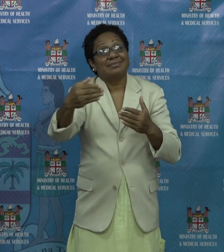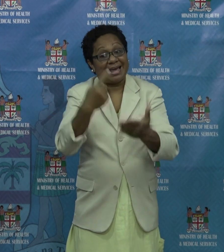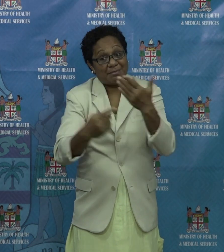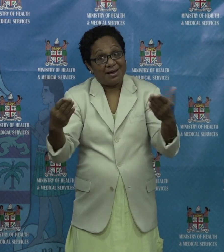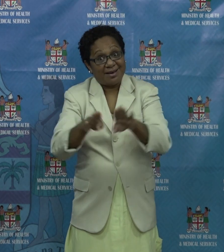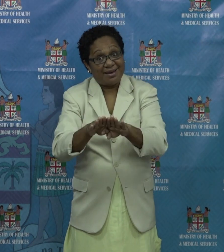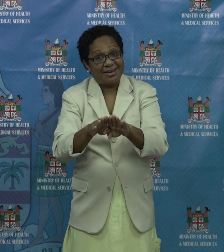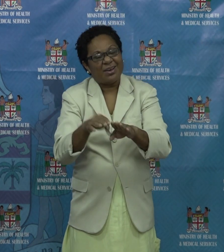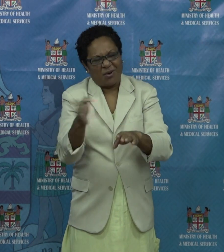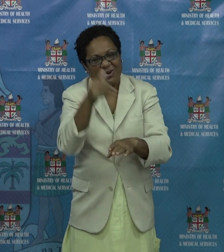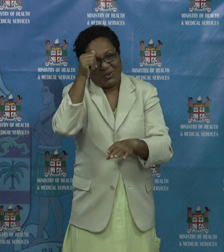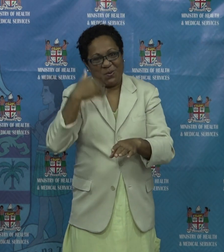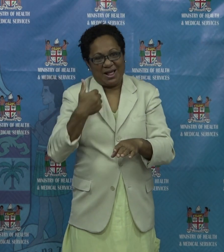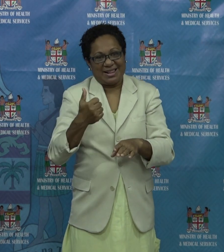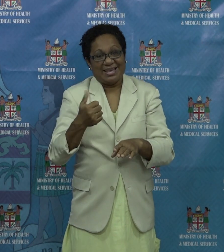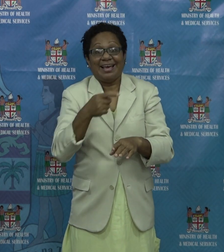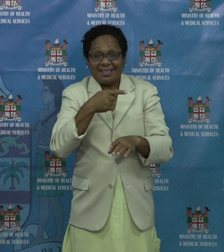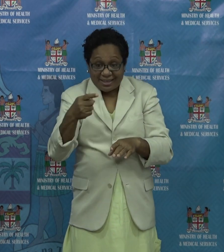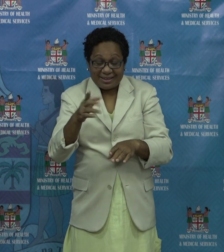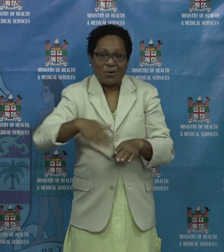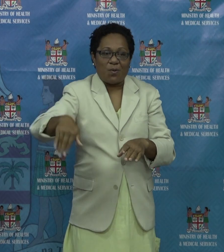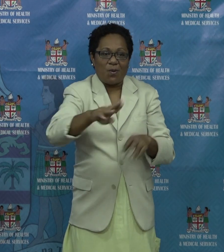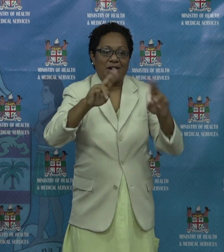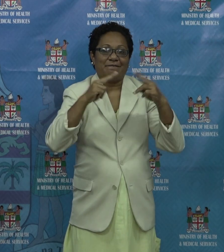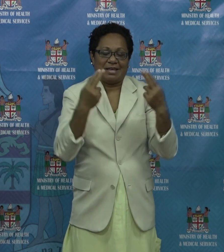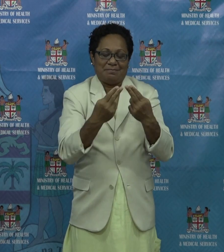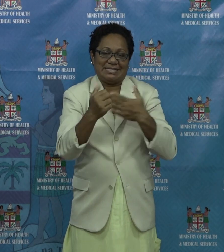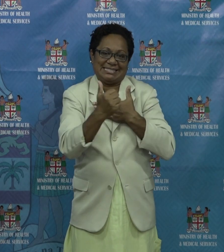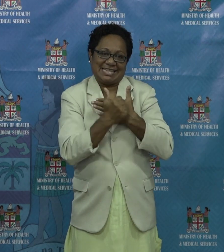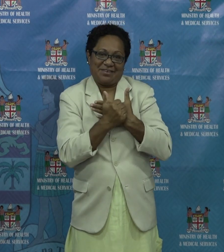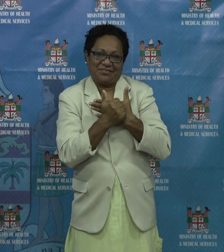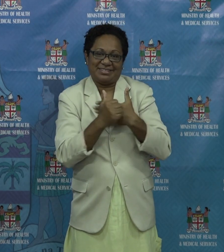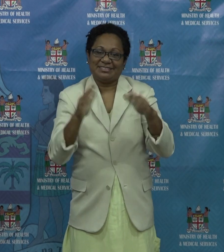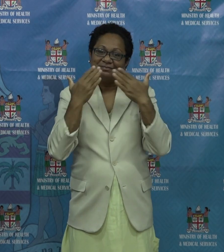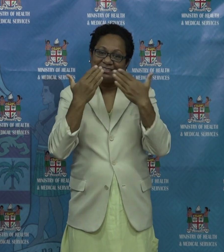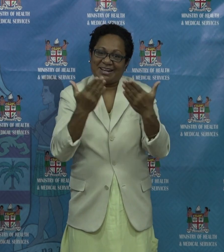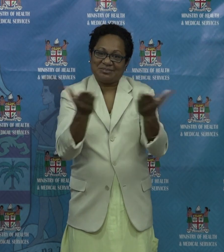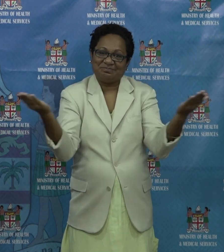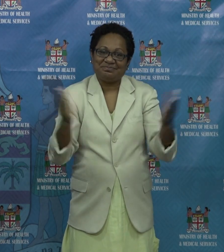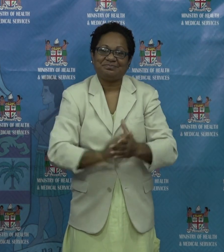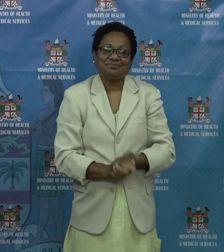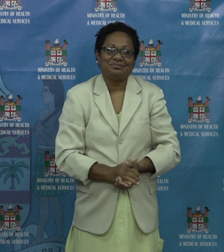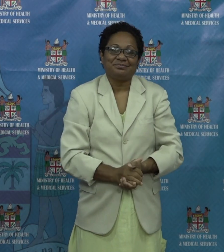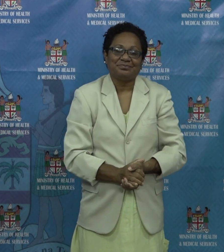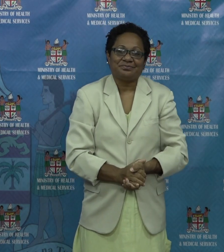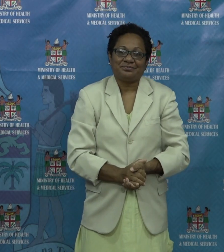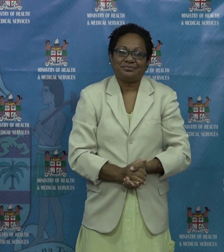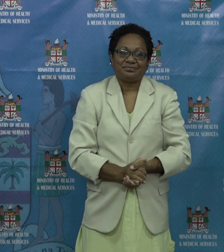save us and our family members from this deadly disease. Nawalev.